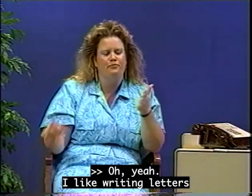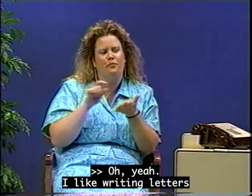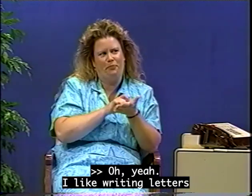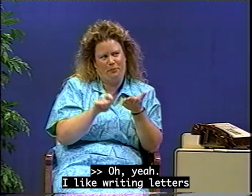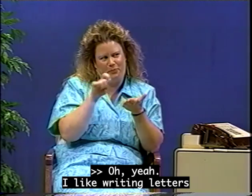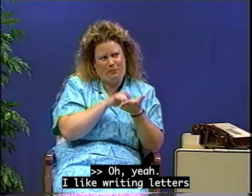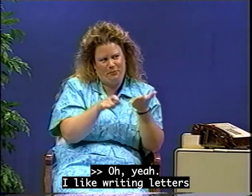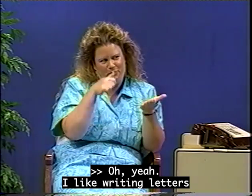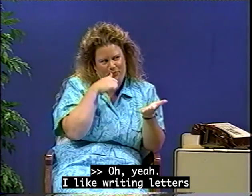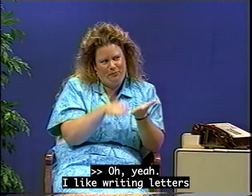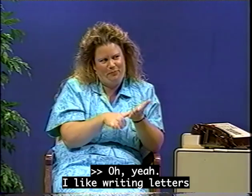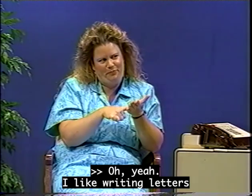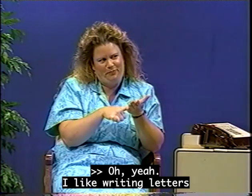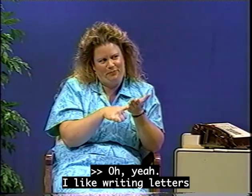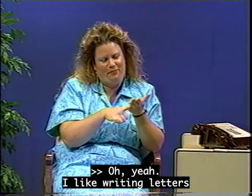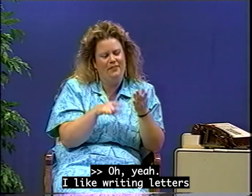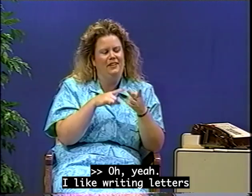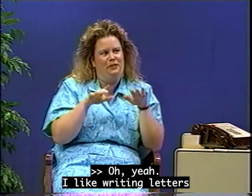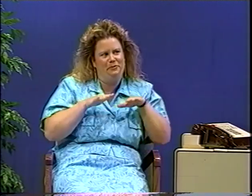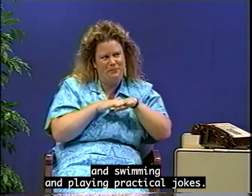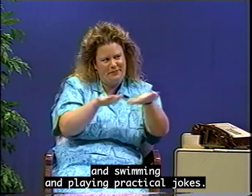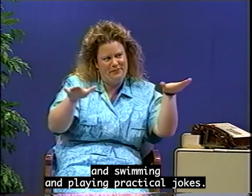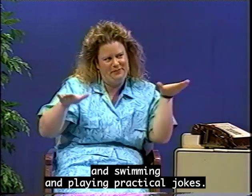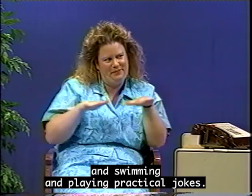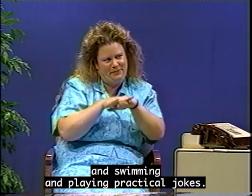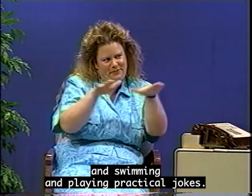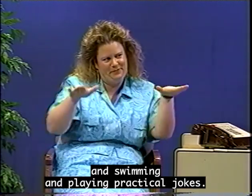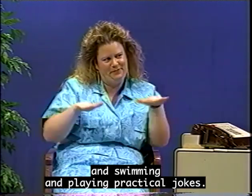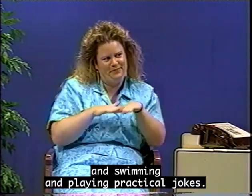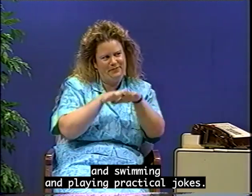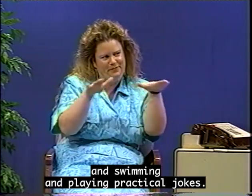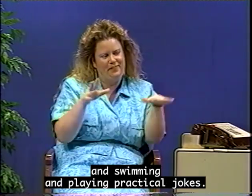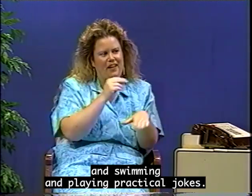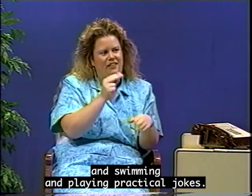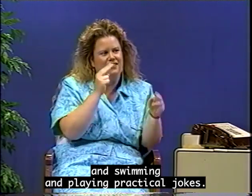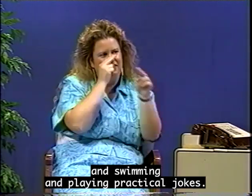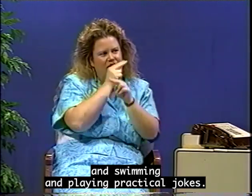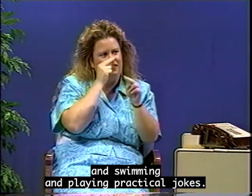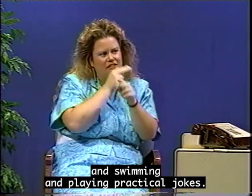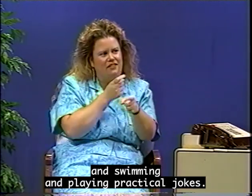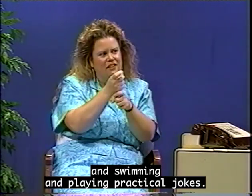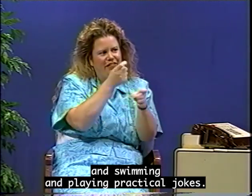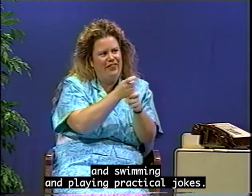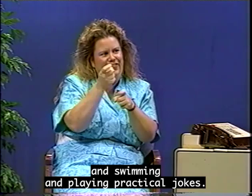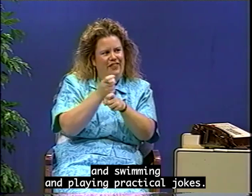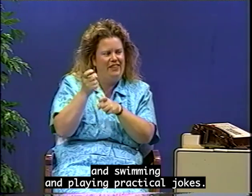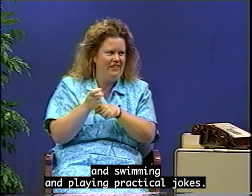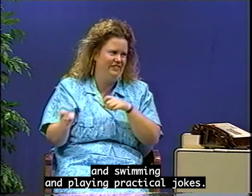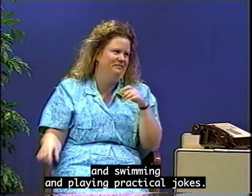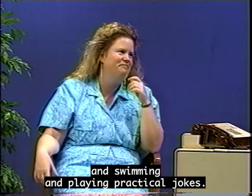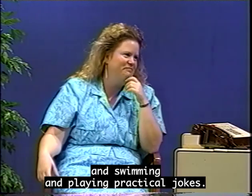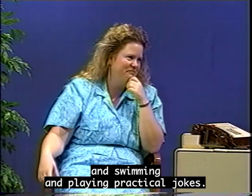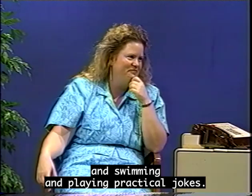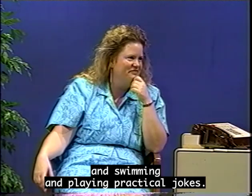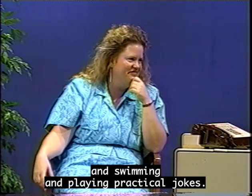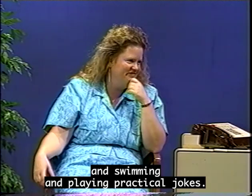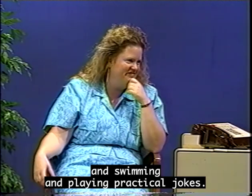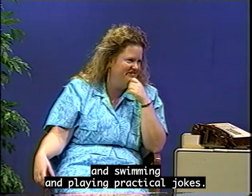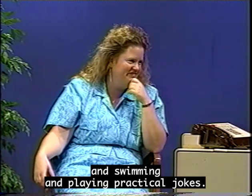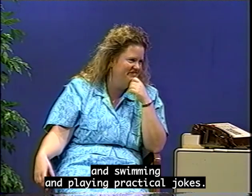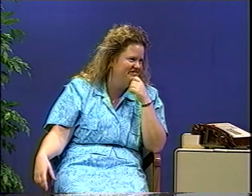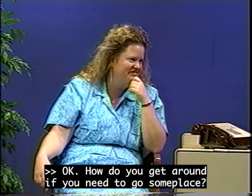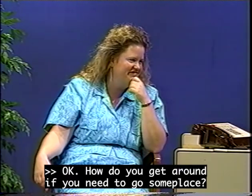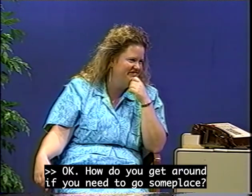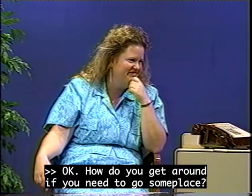yeah. I like writing letters and swimming and playing